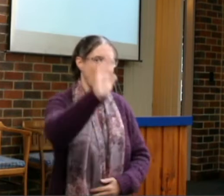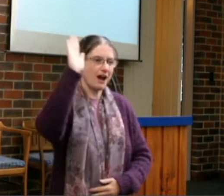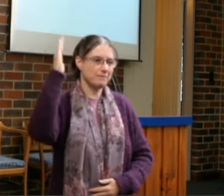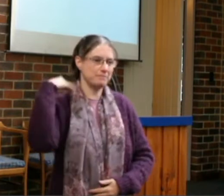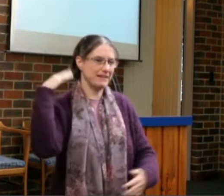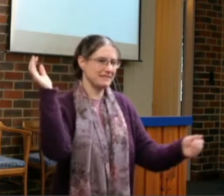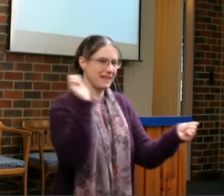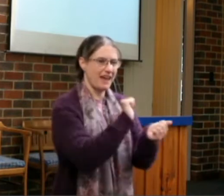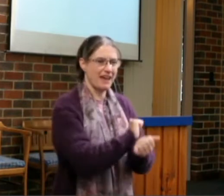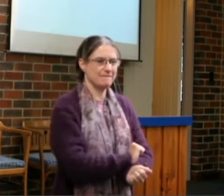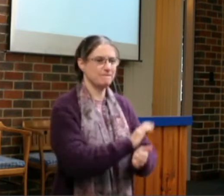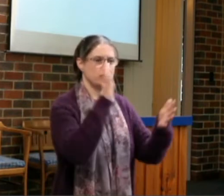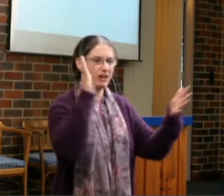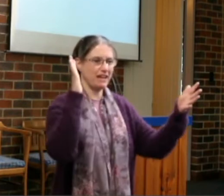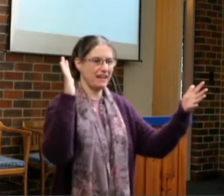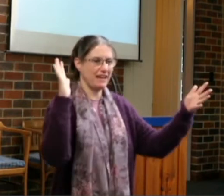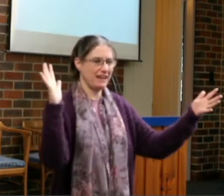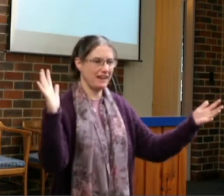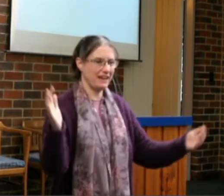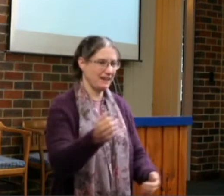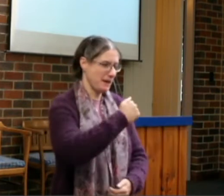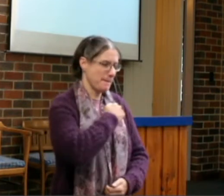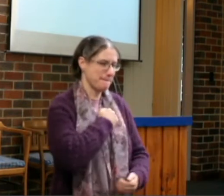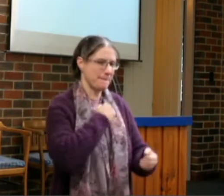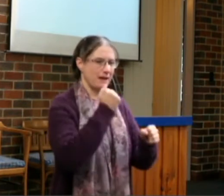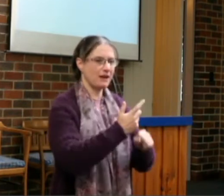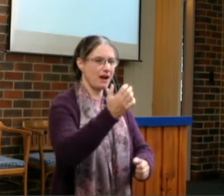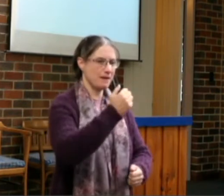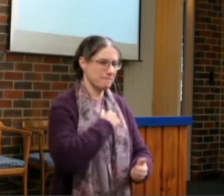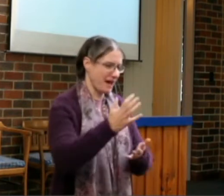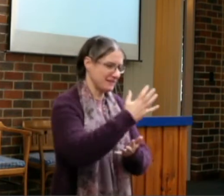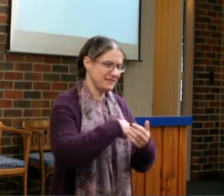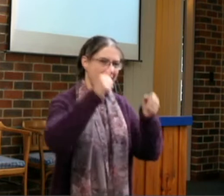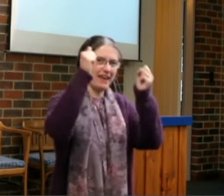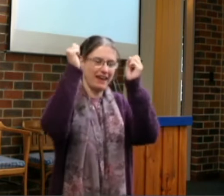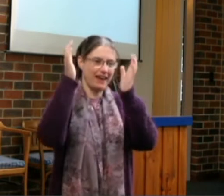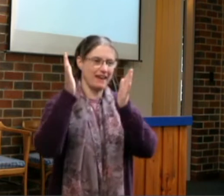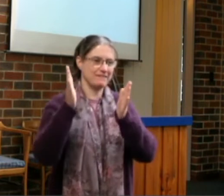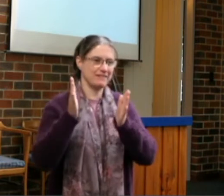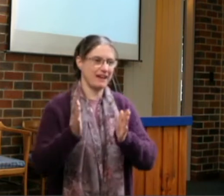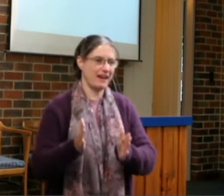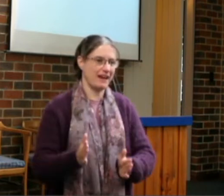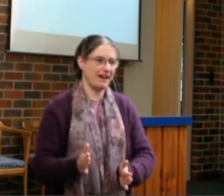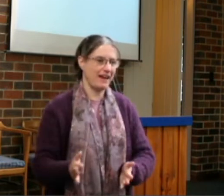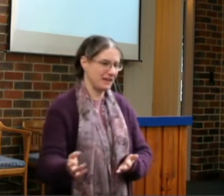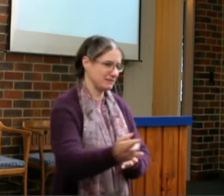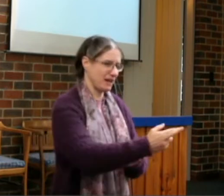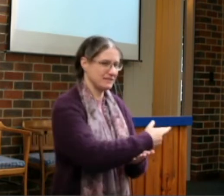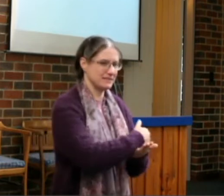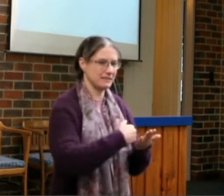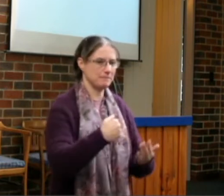gone, I've been set free. My God, my Saviour,